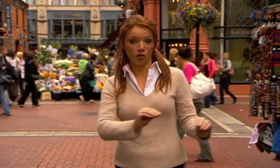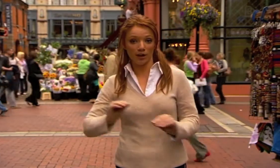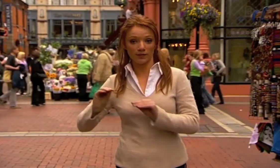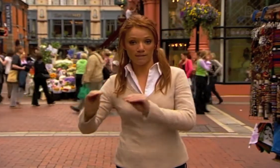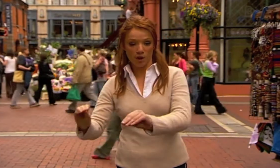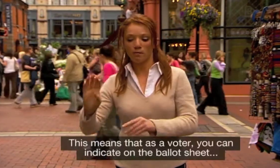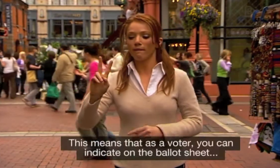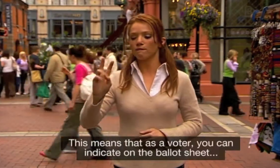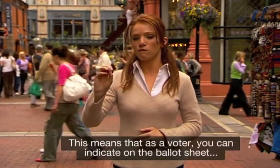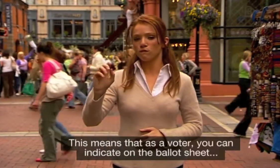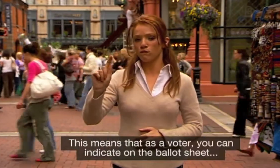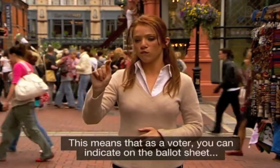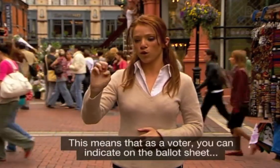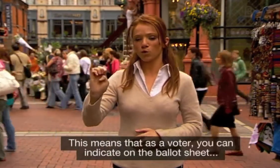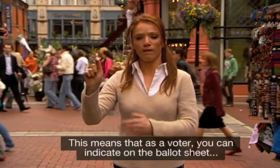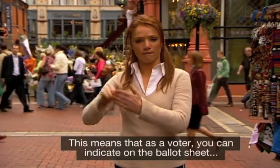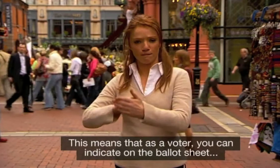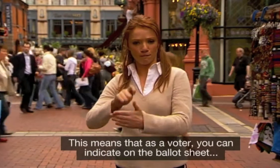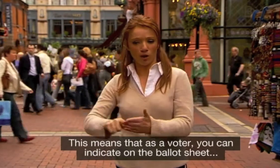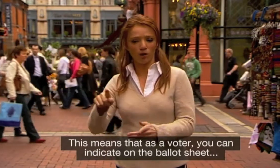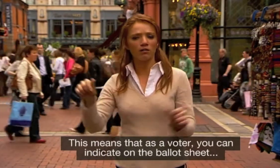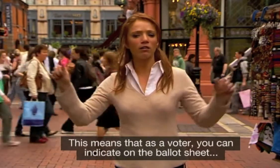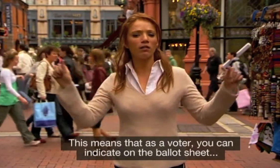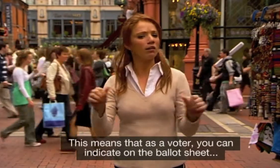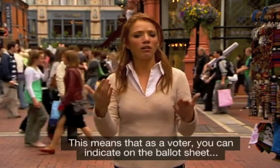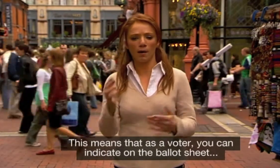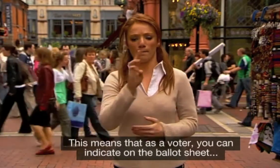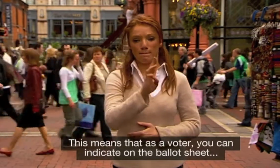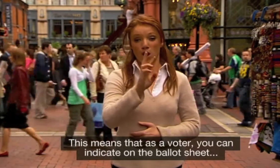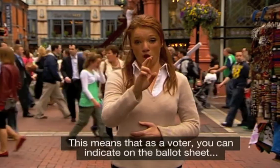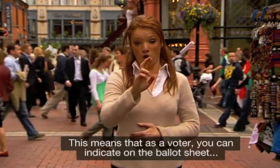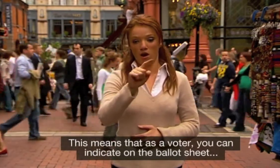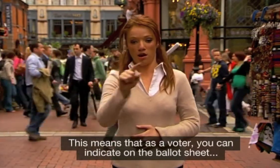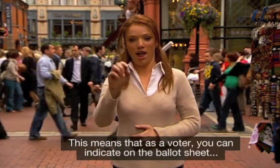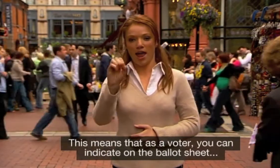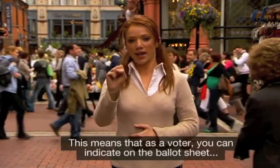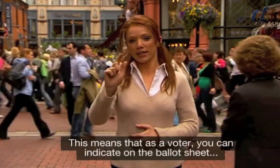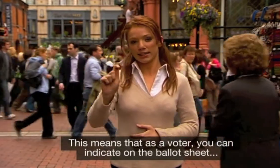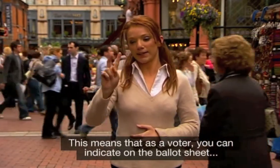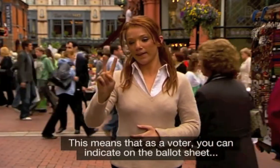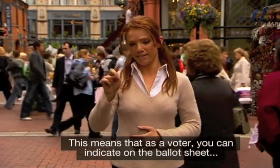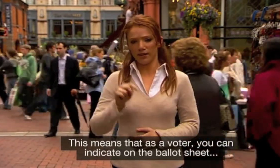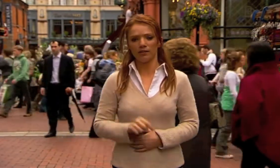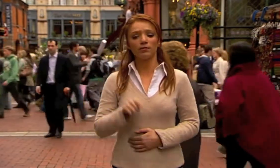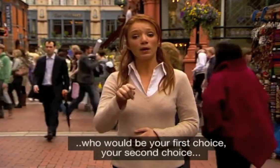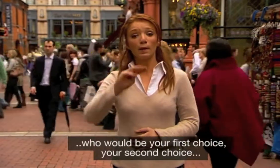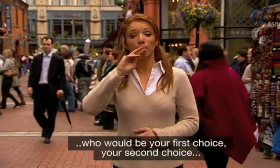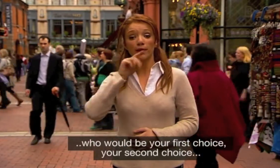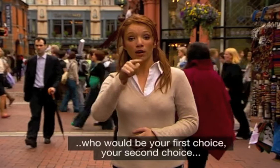This means that as a voter, you can indicate on the ballot sheet who would be your first